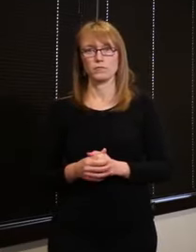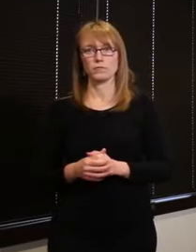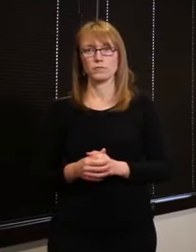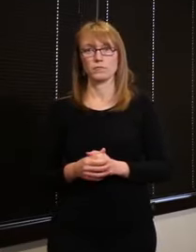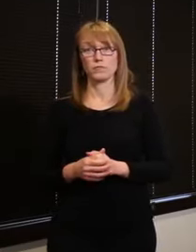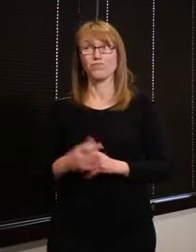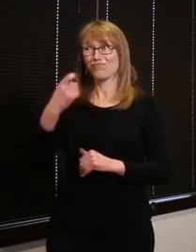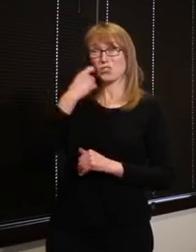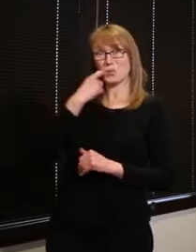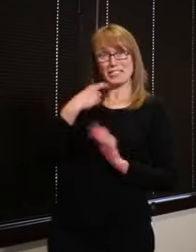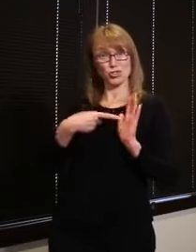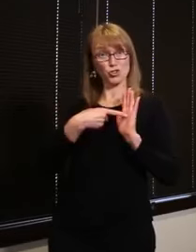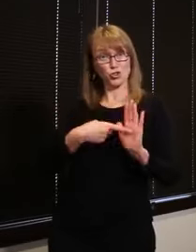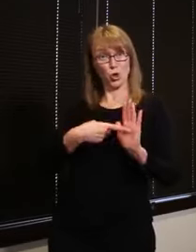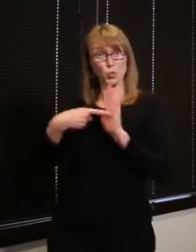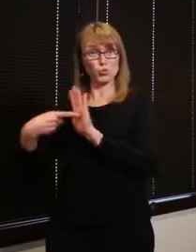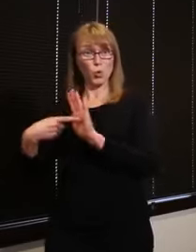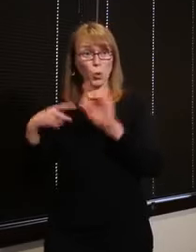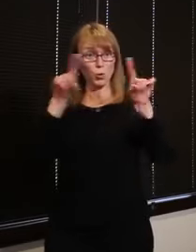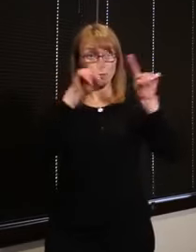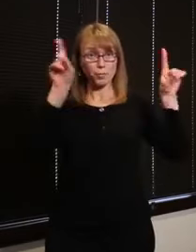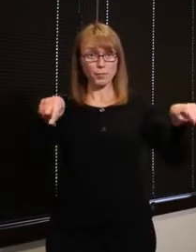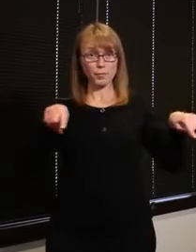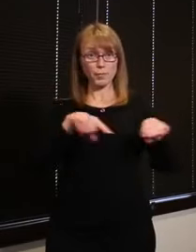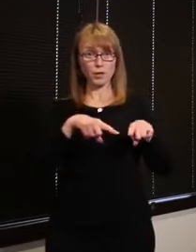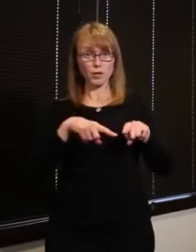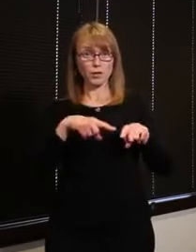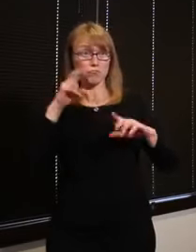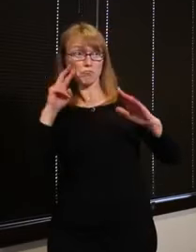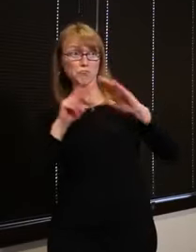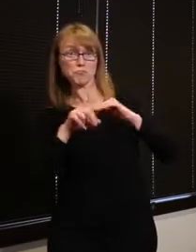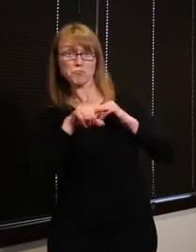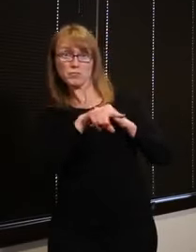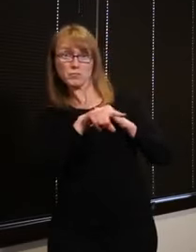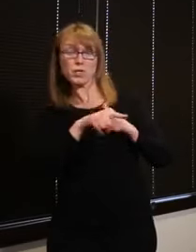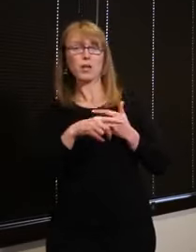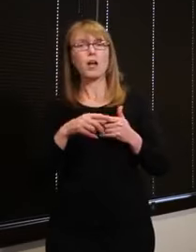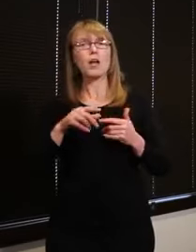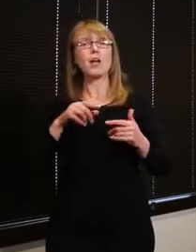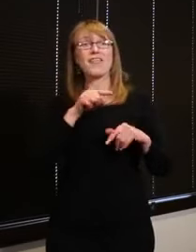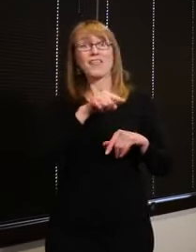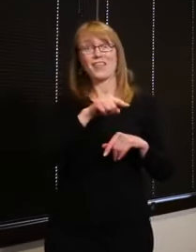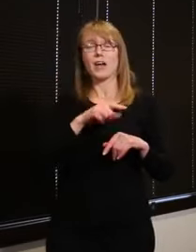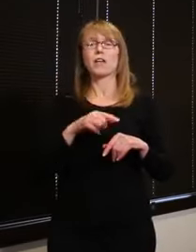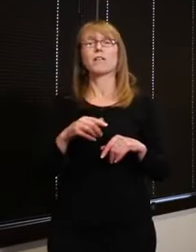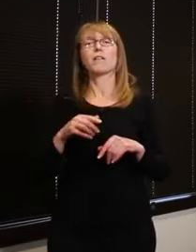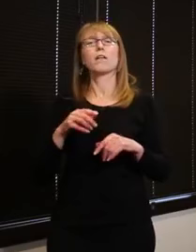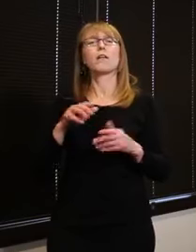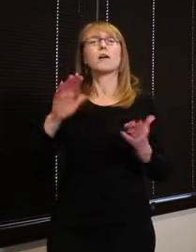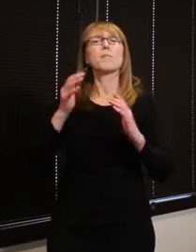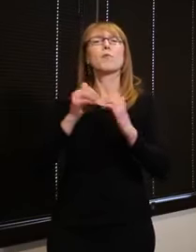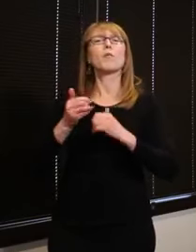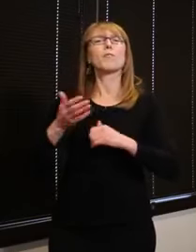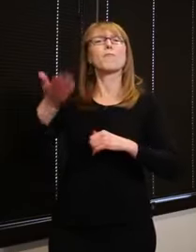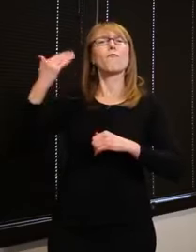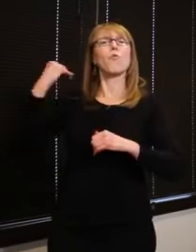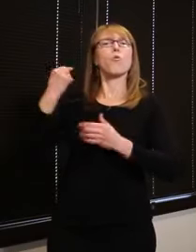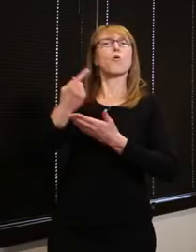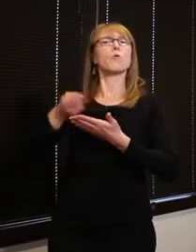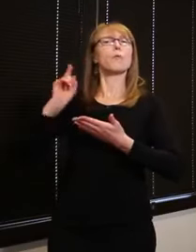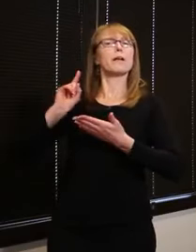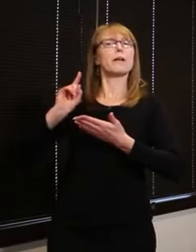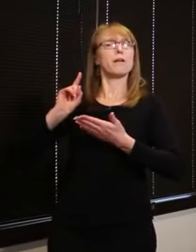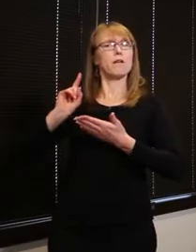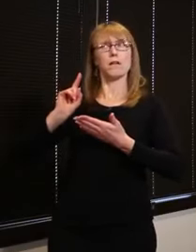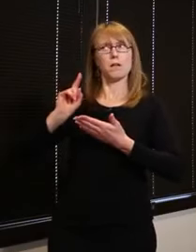days or so ago? So the models get tweaked every time we run them. and that is because we get more